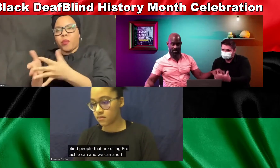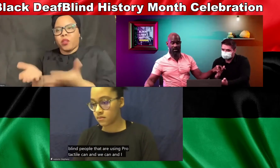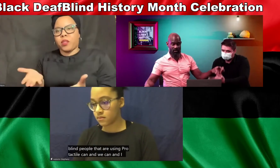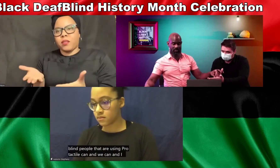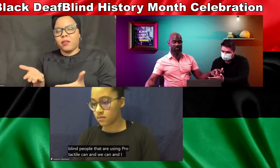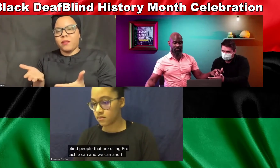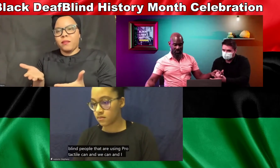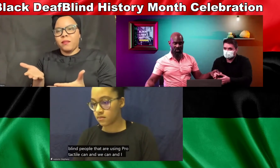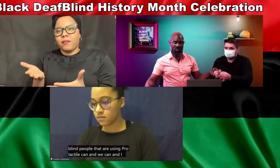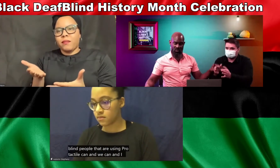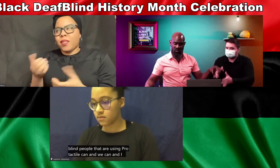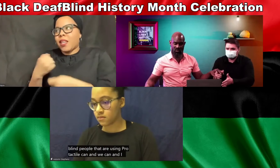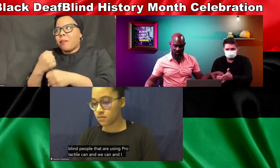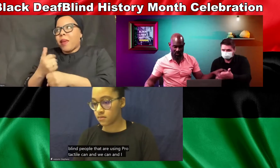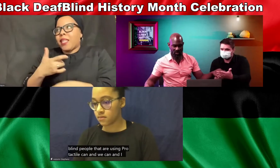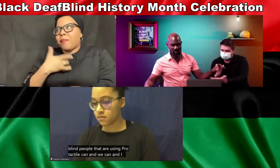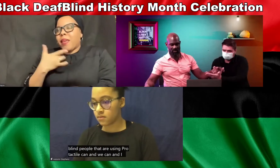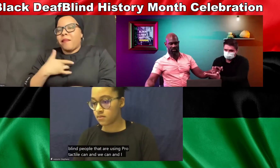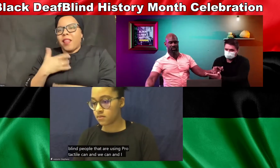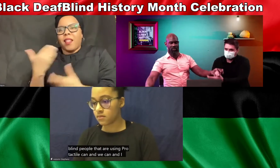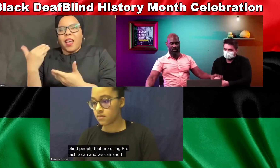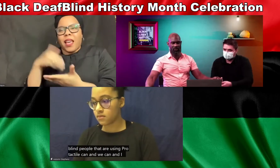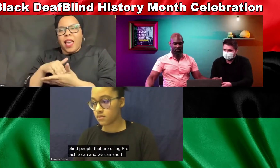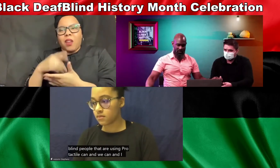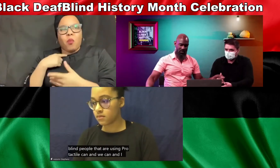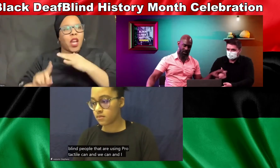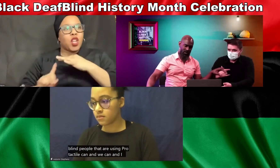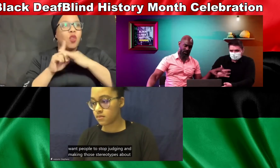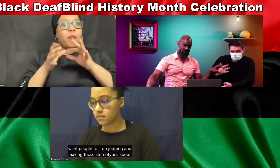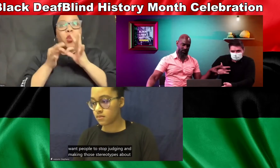those, stereotypes about deafblind people.